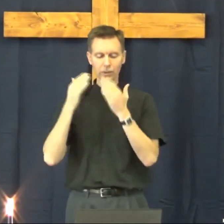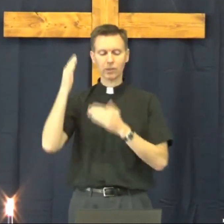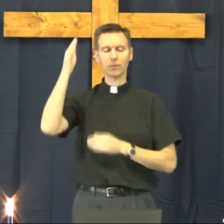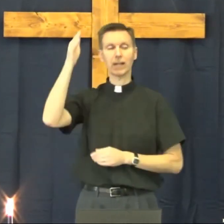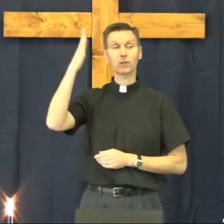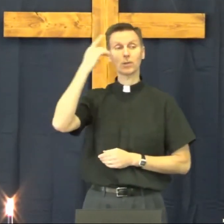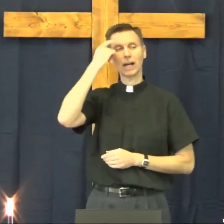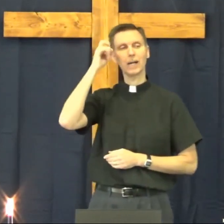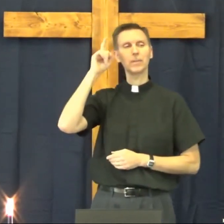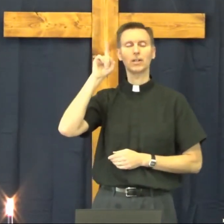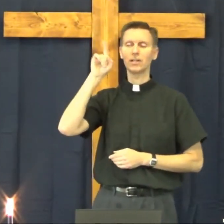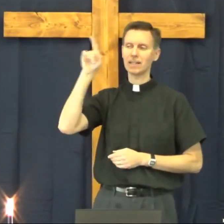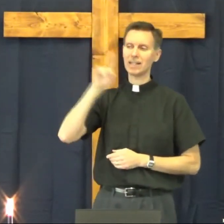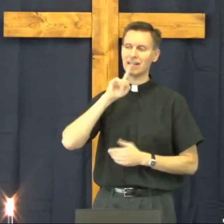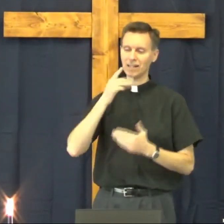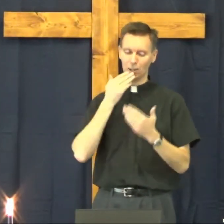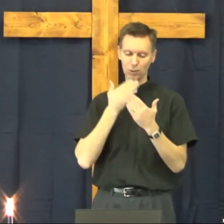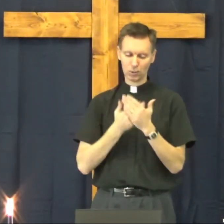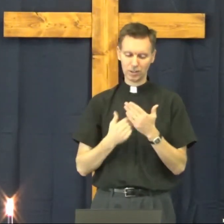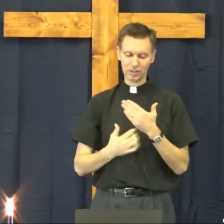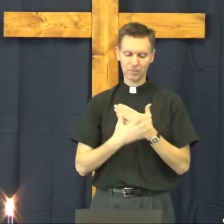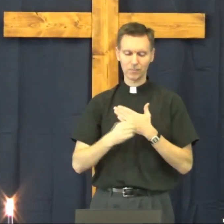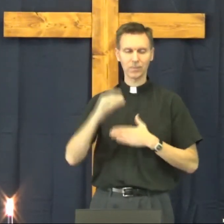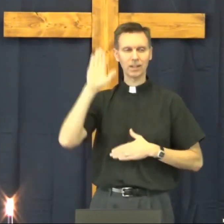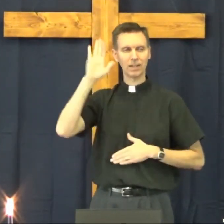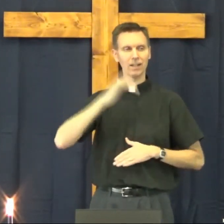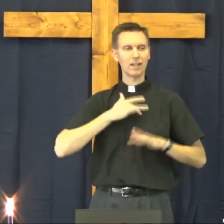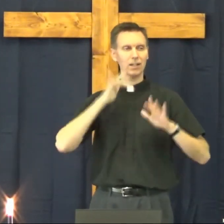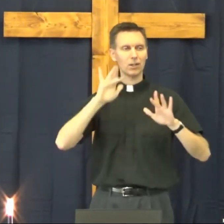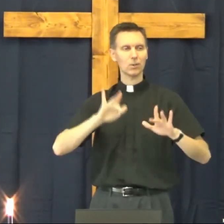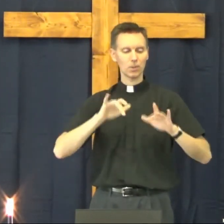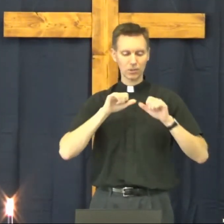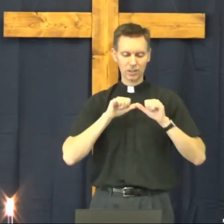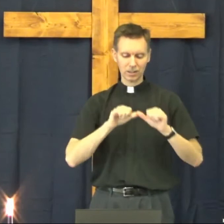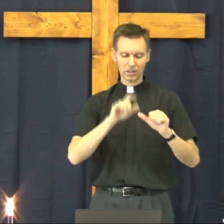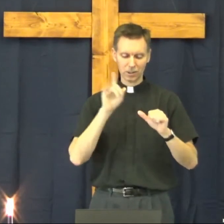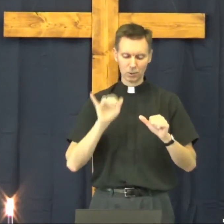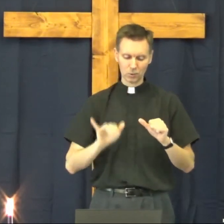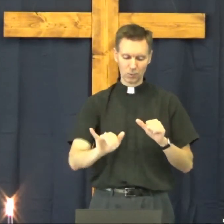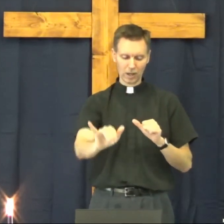Give thanks to God because he is good. His mercy continues forever.